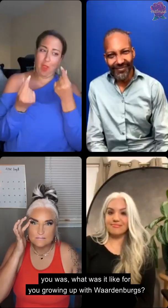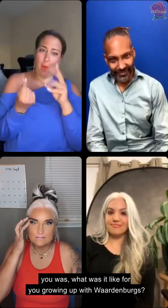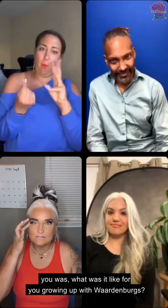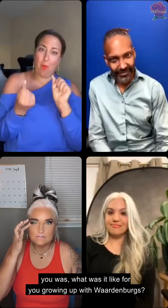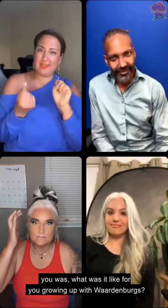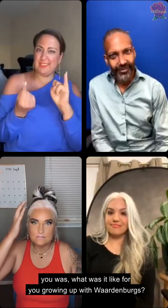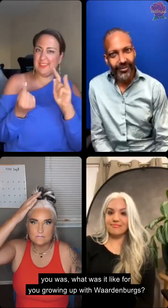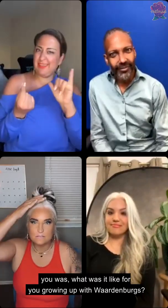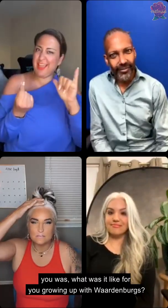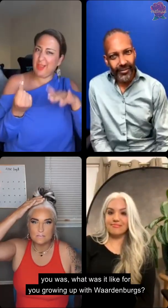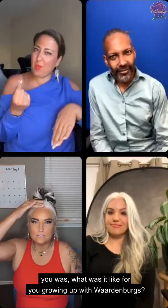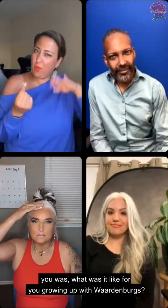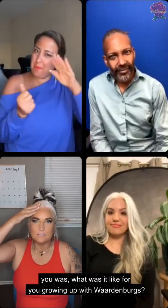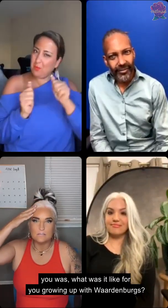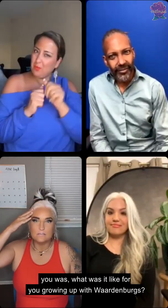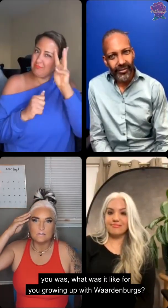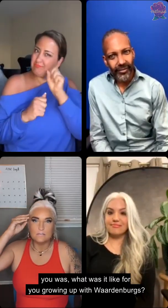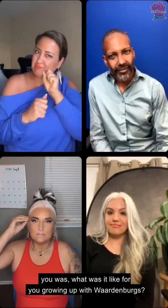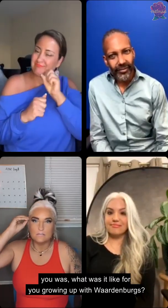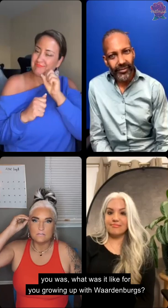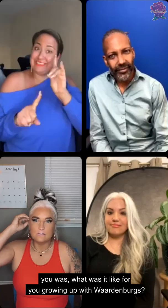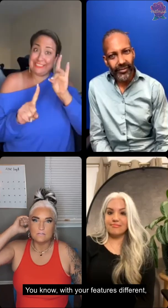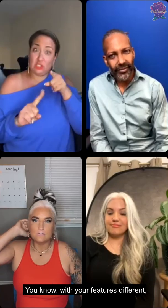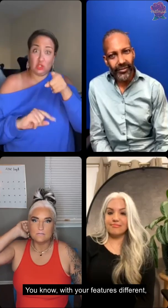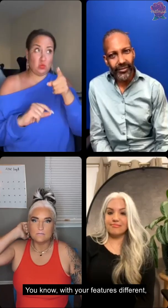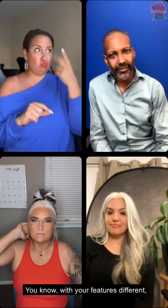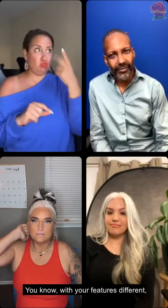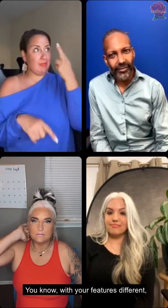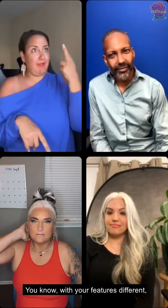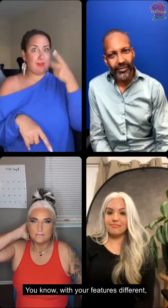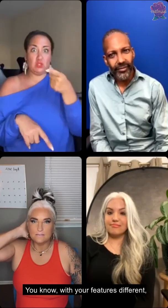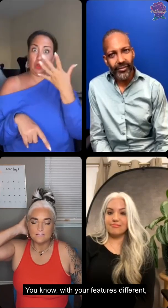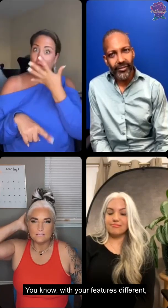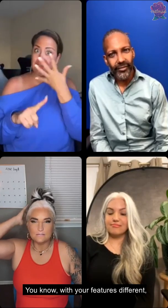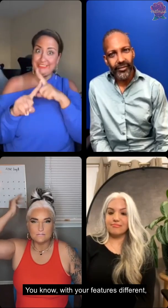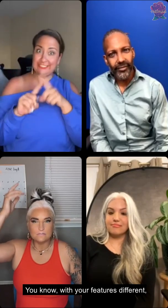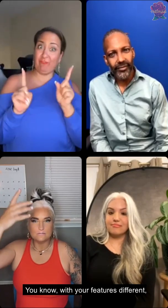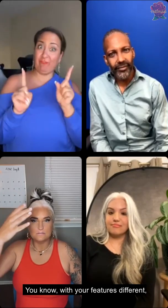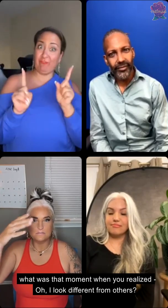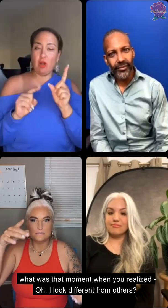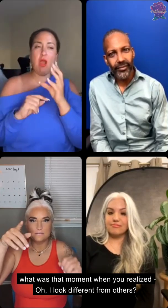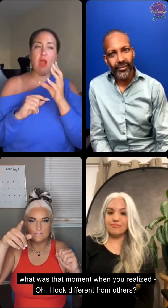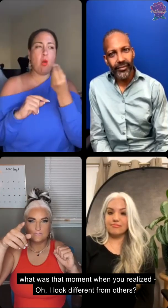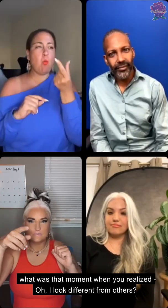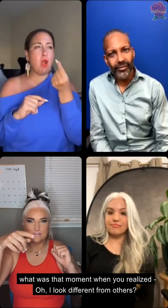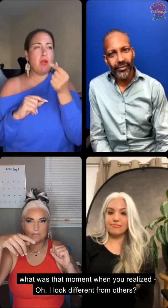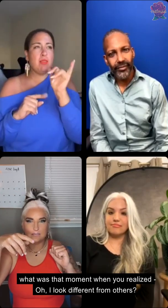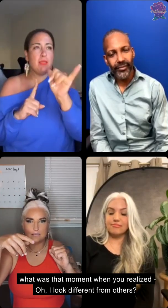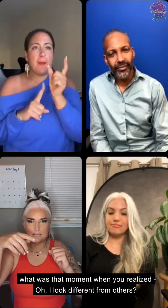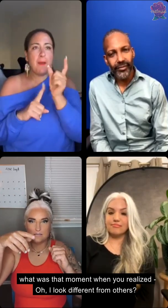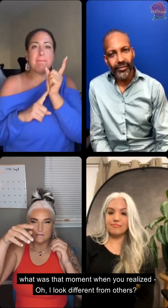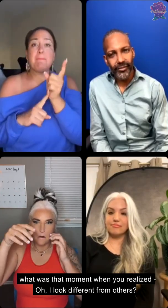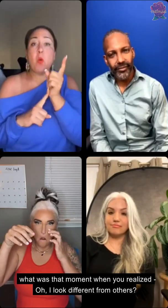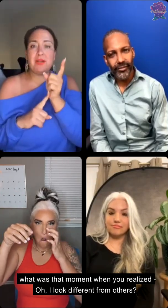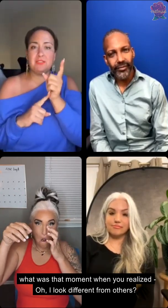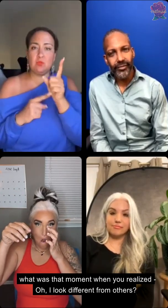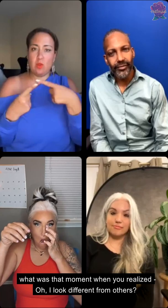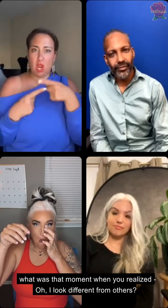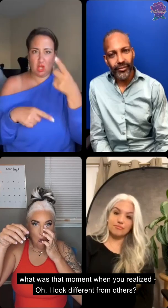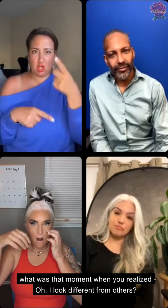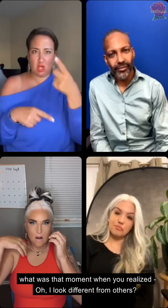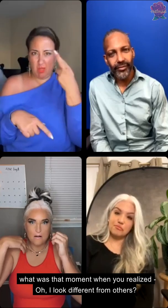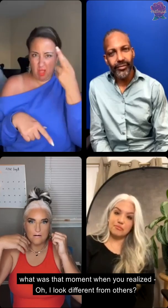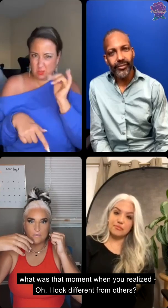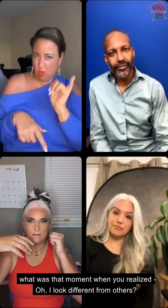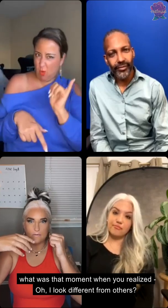My first question for you was, what was it like for you growing up with Wardenbergs? With your features different, what was that moment when you